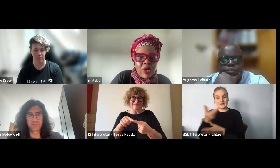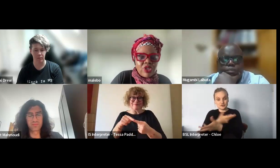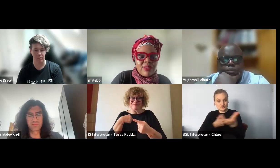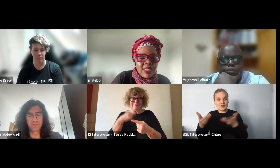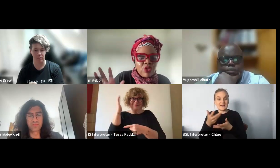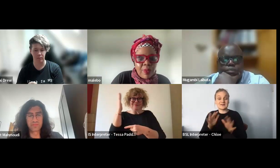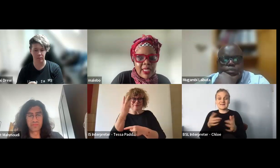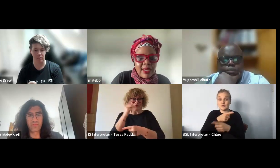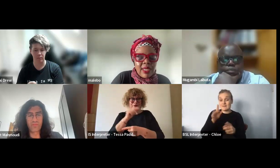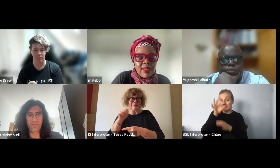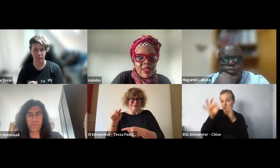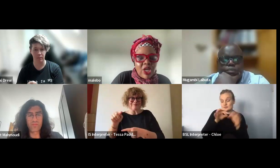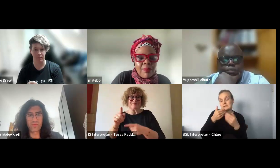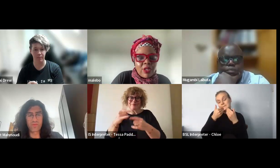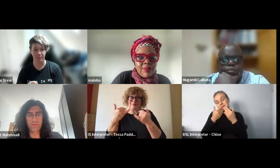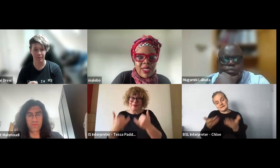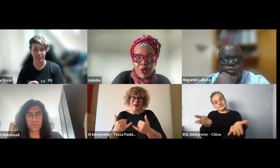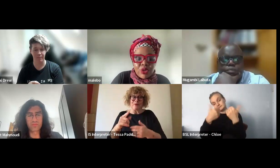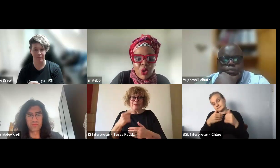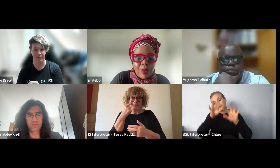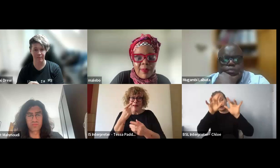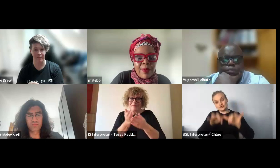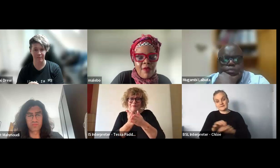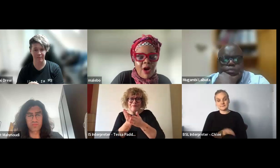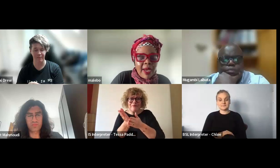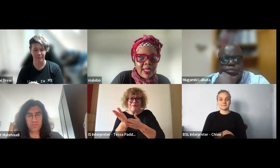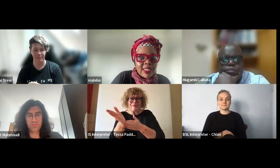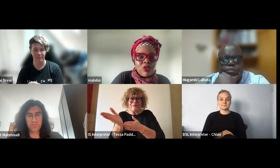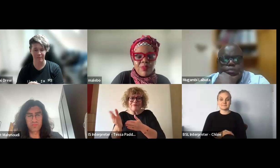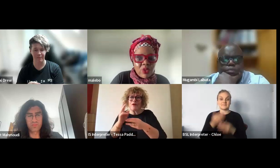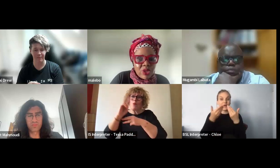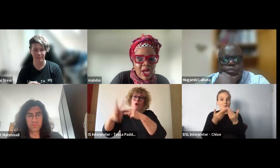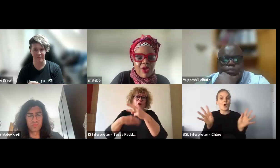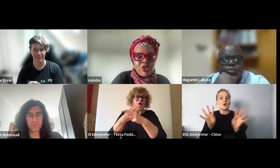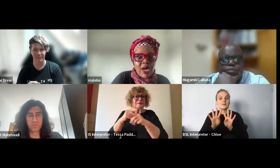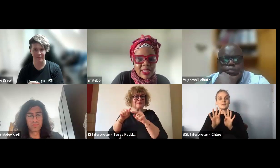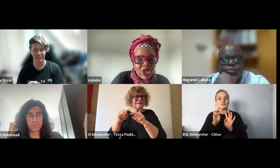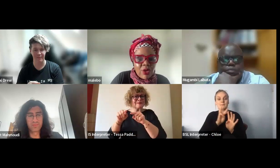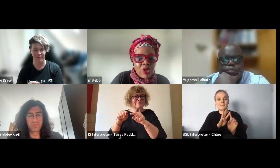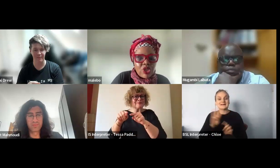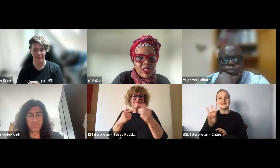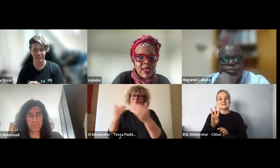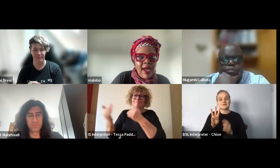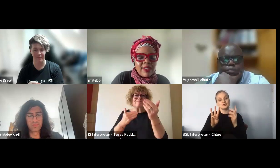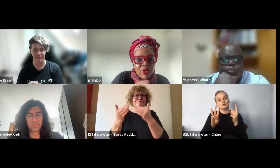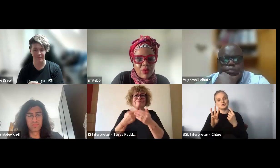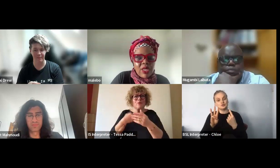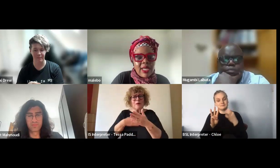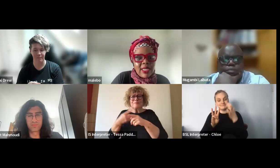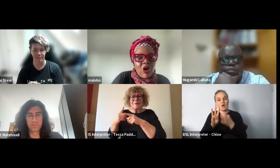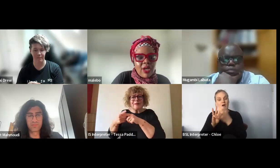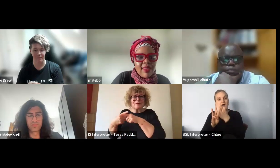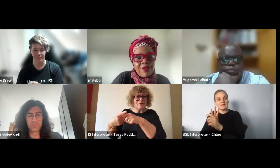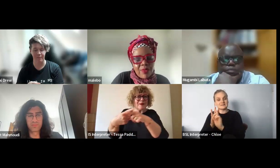have any questions, please do place them in the chat box. But now I'm going to open up for our panelists to speak to each other, to ask each other questions, and so